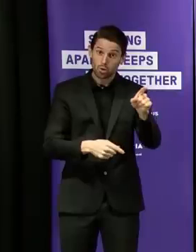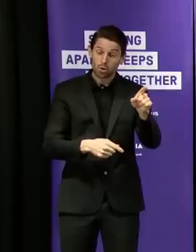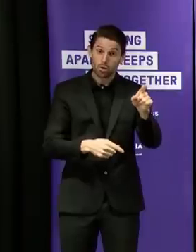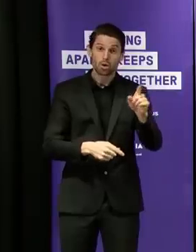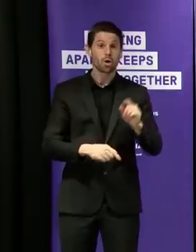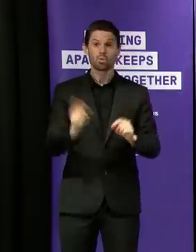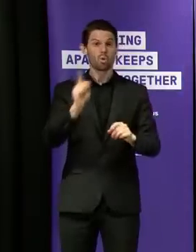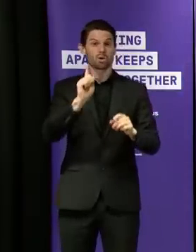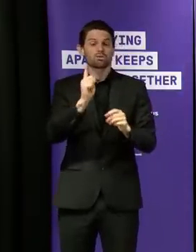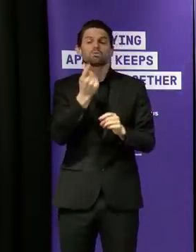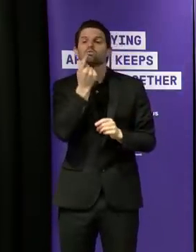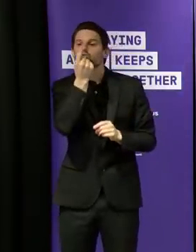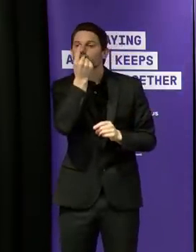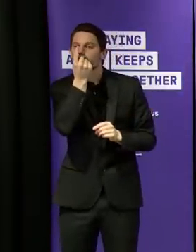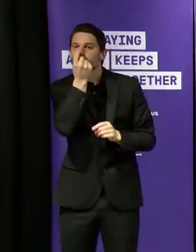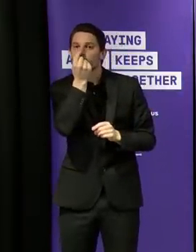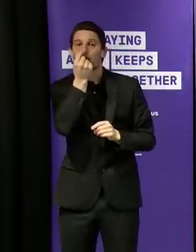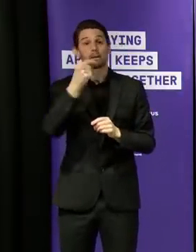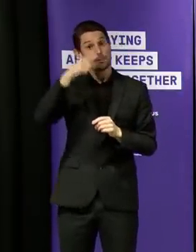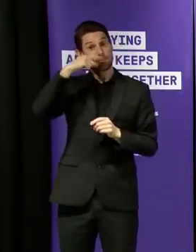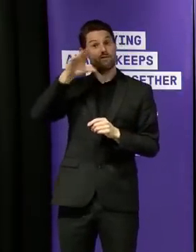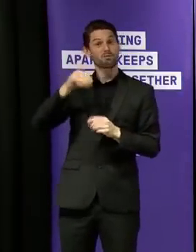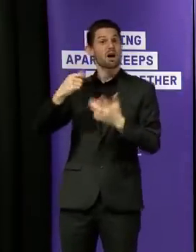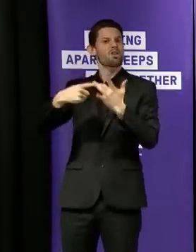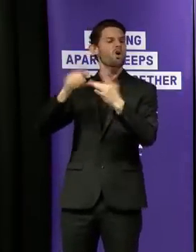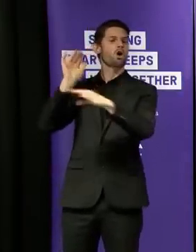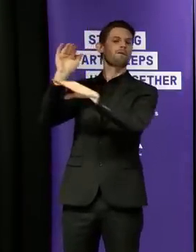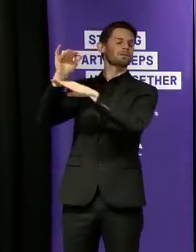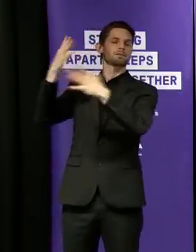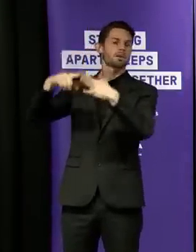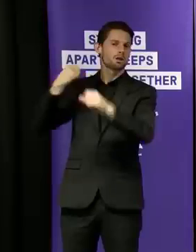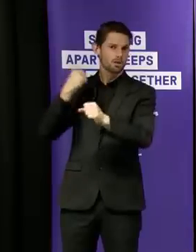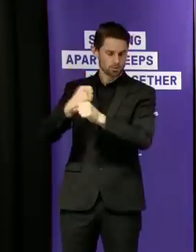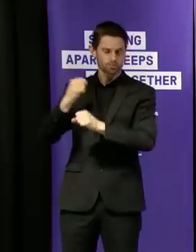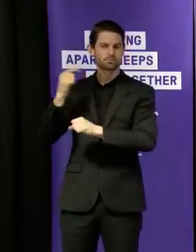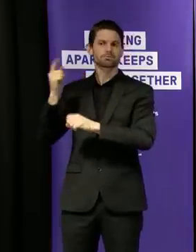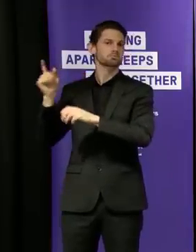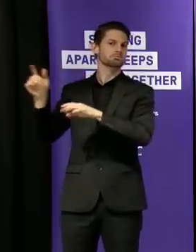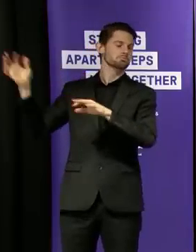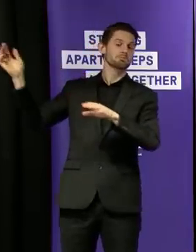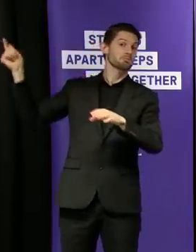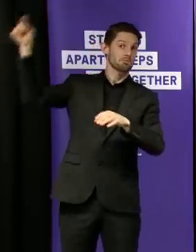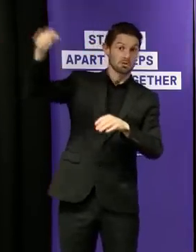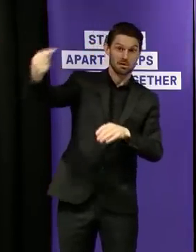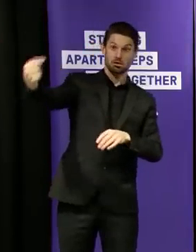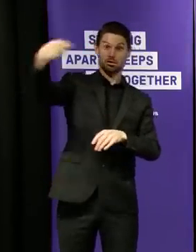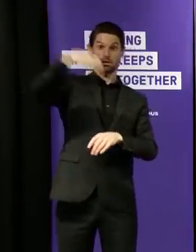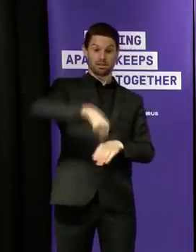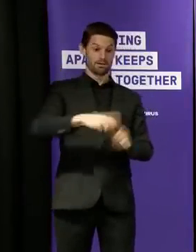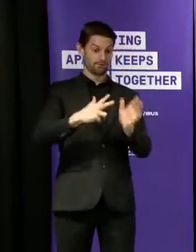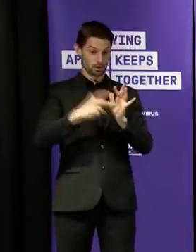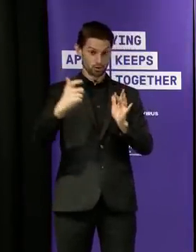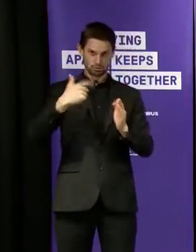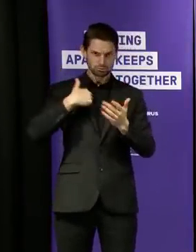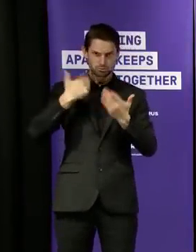think the chances of people who've come from another country and have made their way to Victoria, unbeknownst to us,